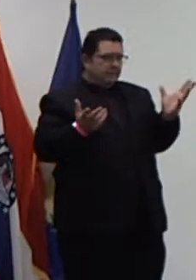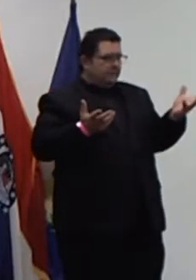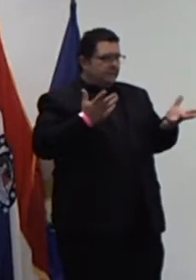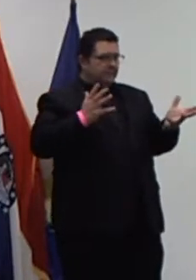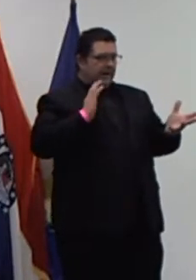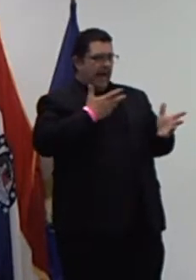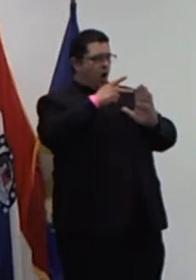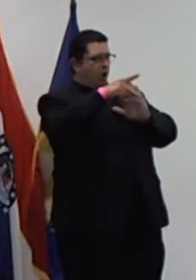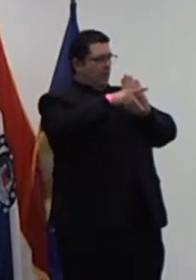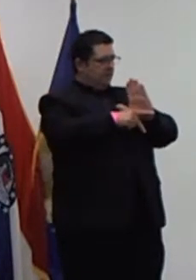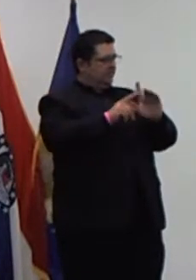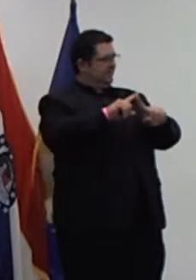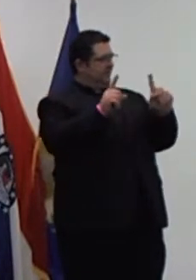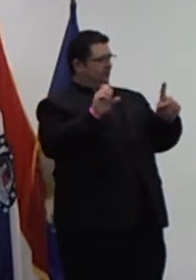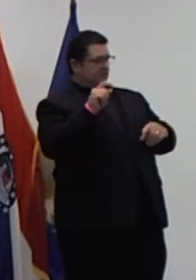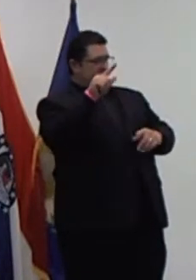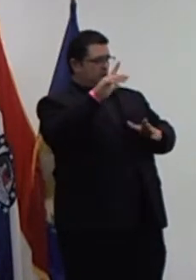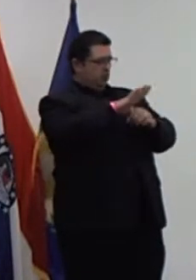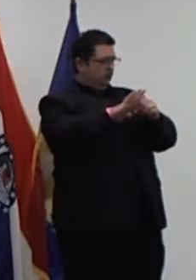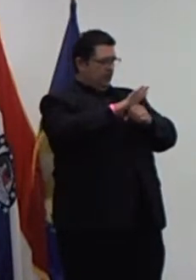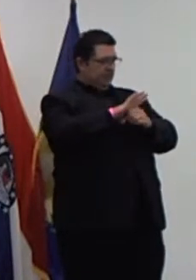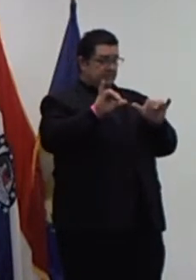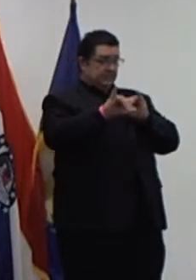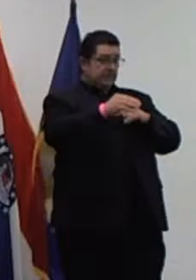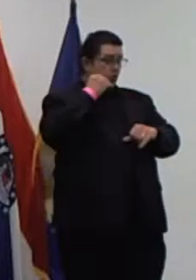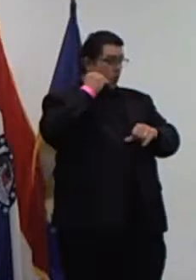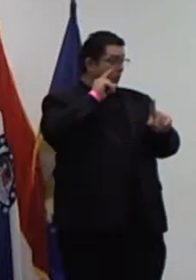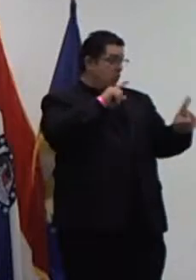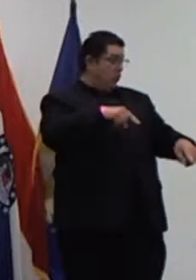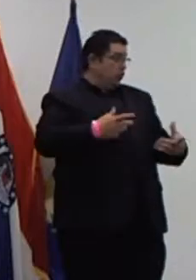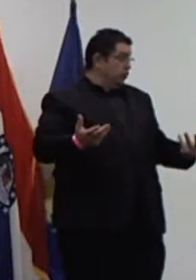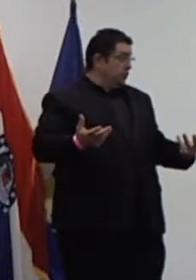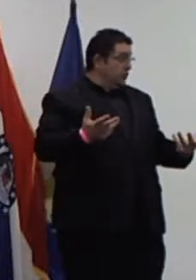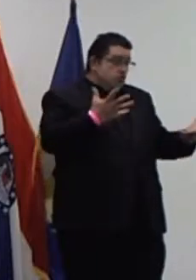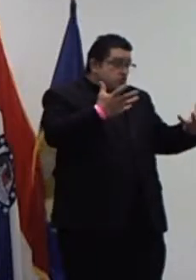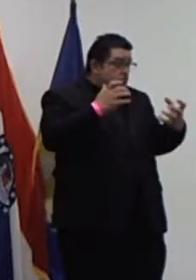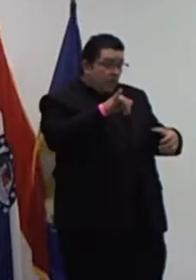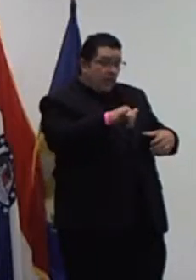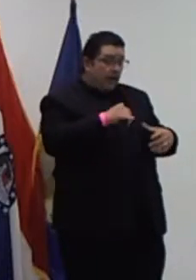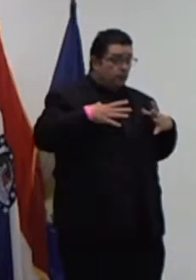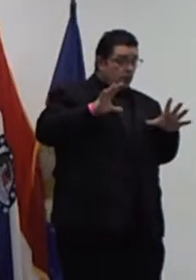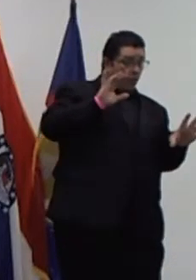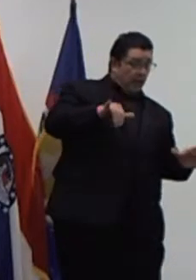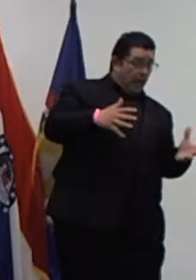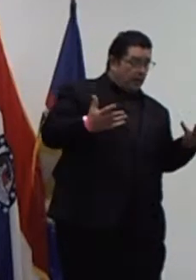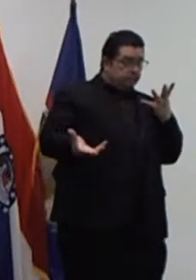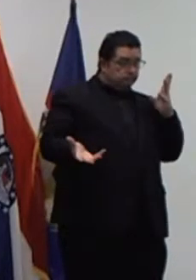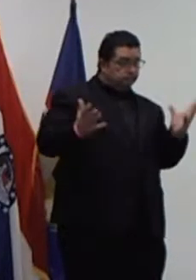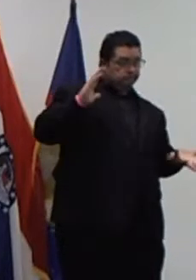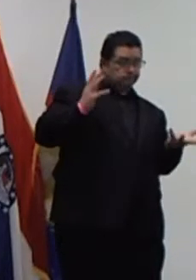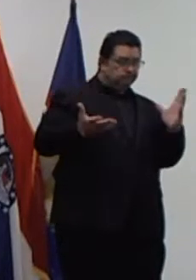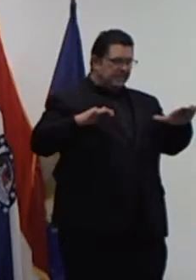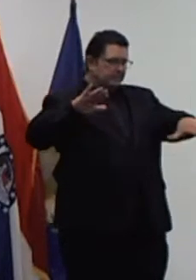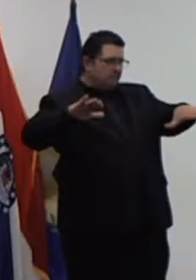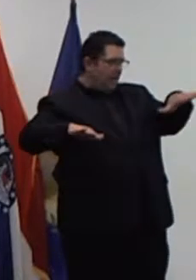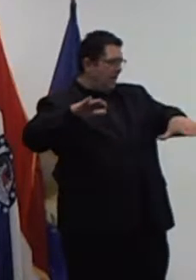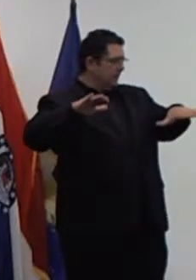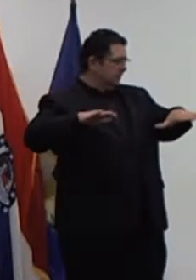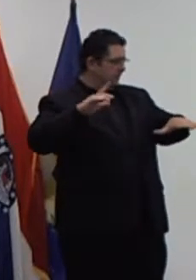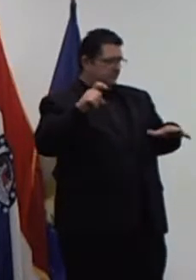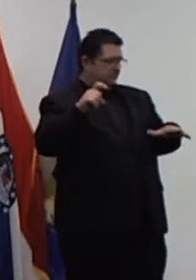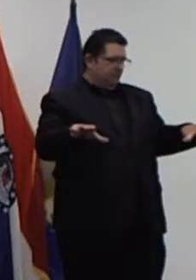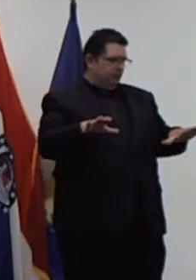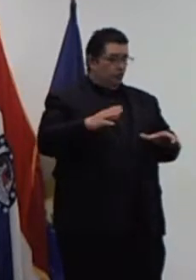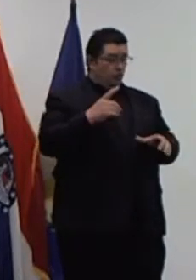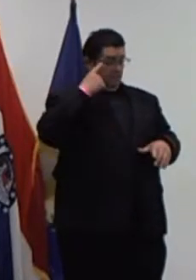policy was different than the St. Louis region when stay-at-home orders. You know, do you want that or do you not? So I mean, it's a balancing act you got to do. But for